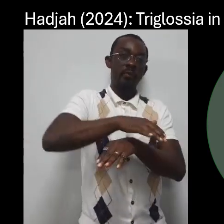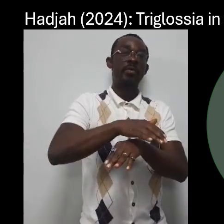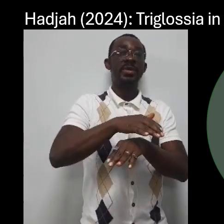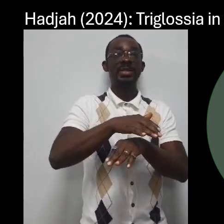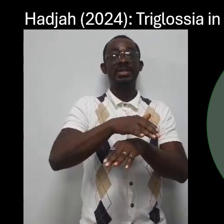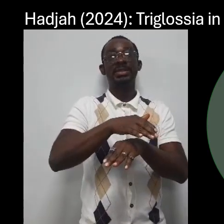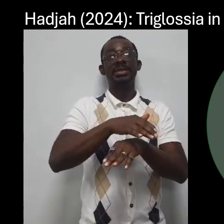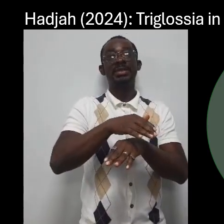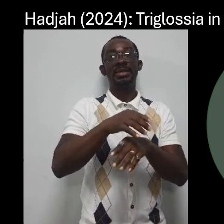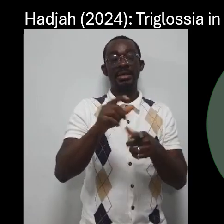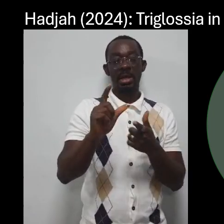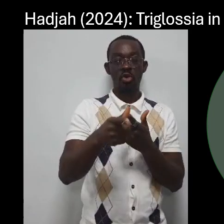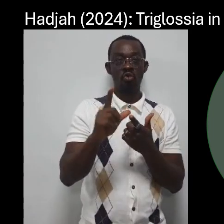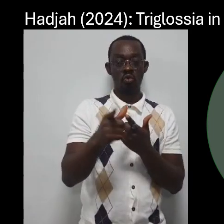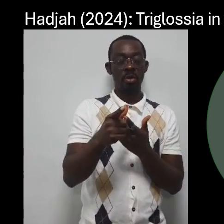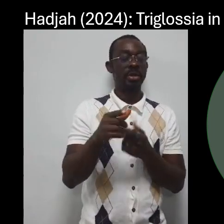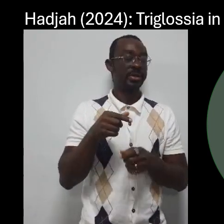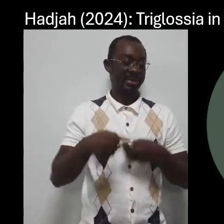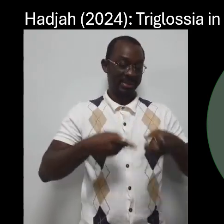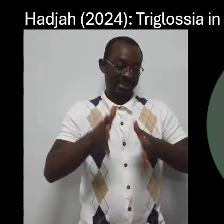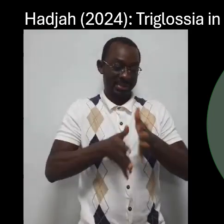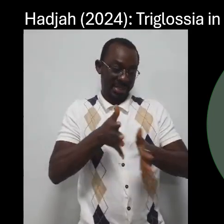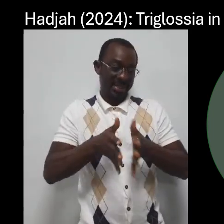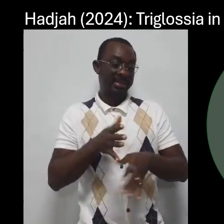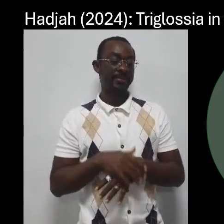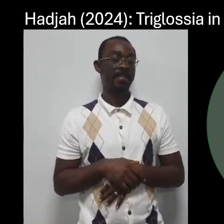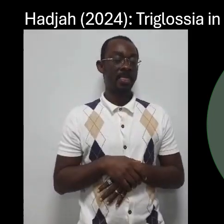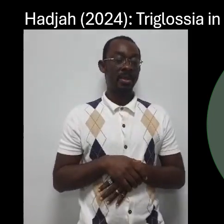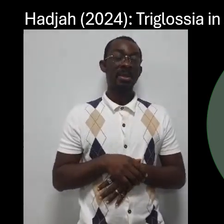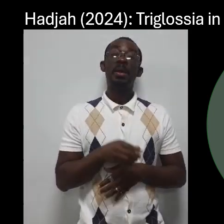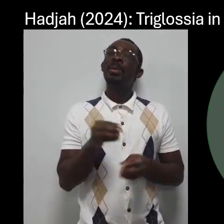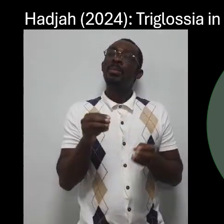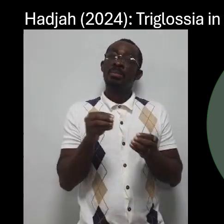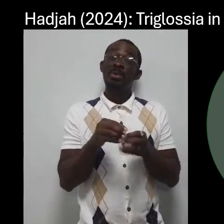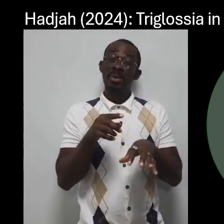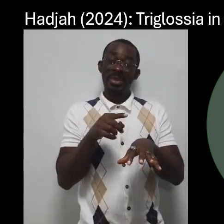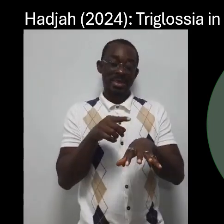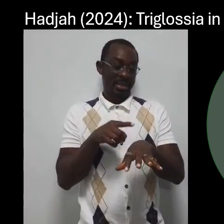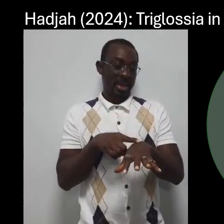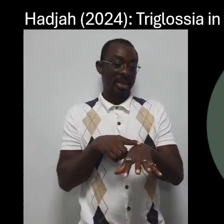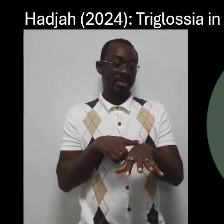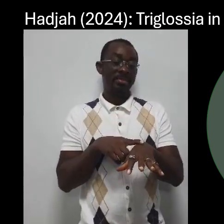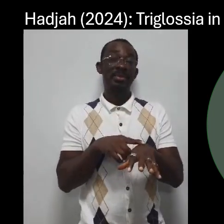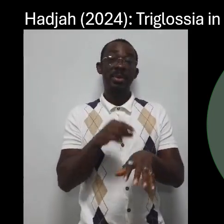the English variety, the variety called English, kind of erased